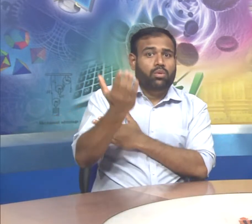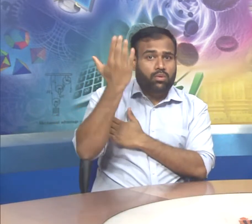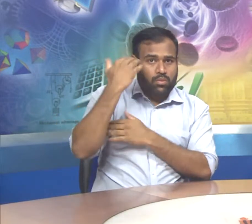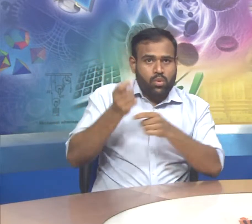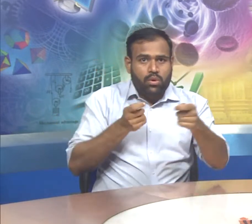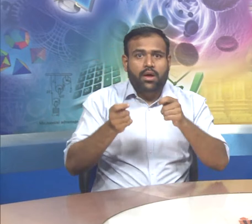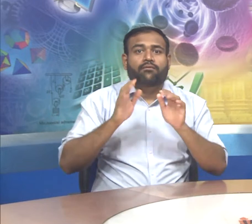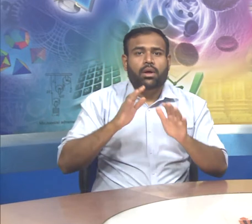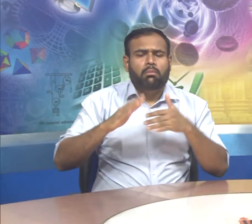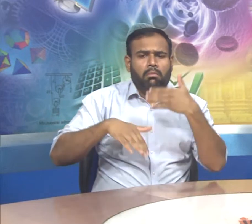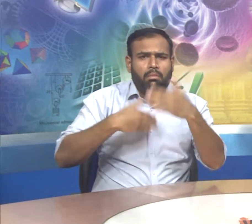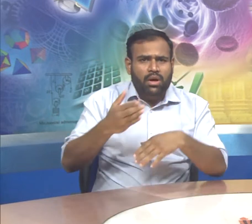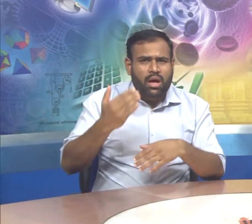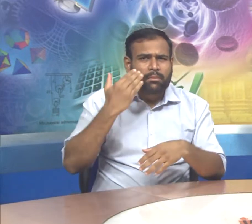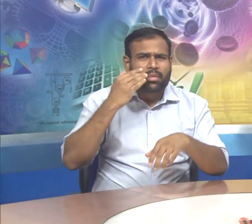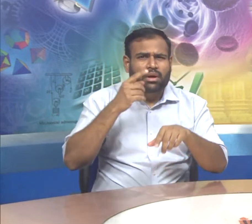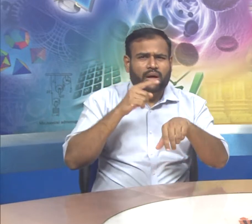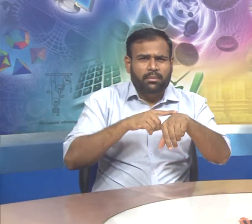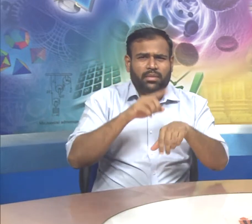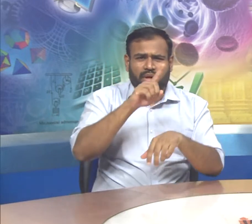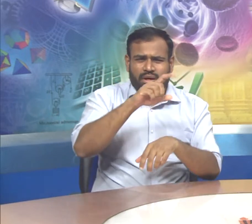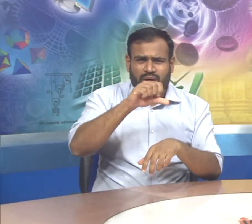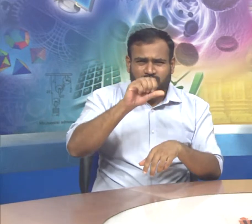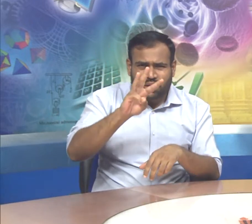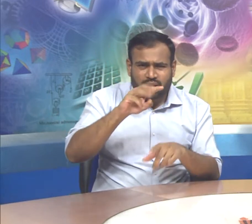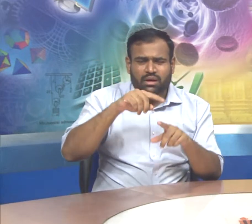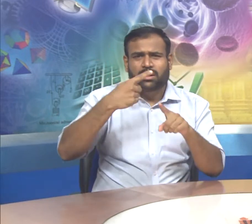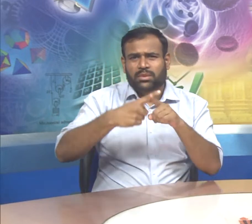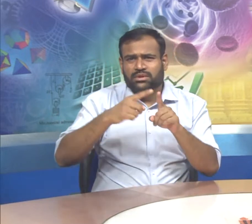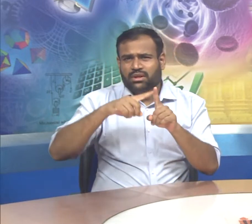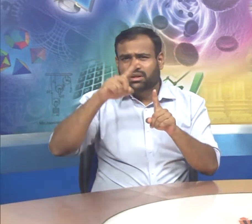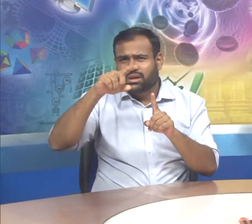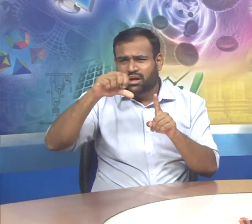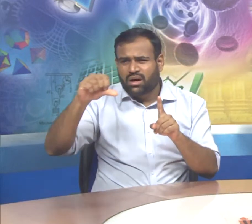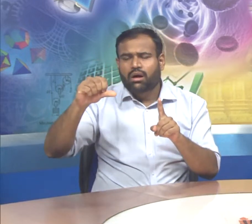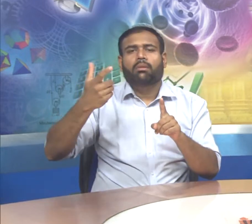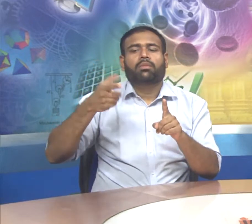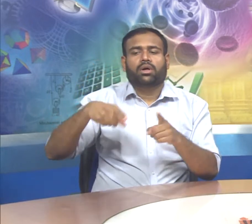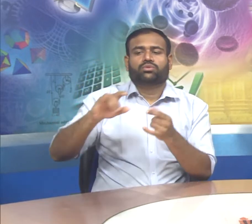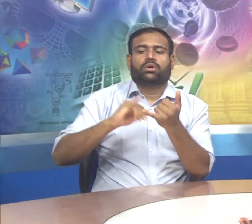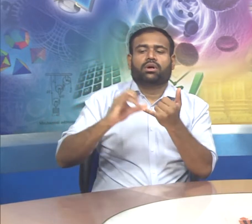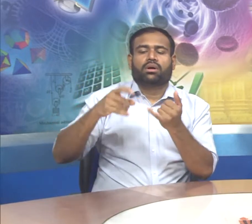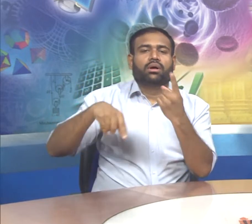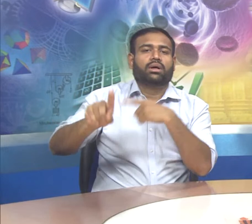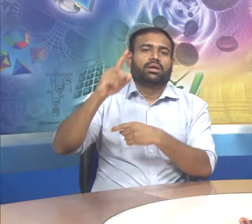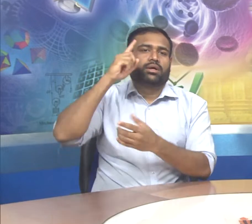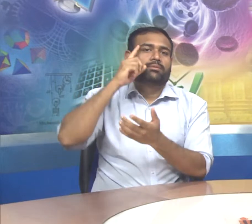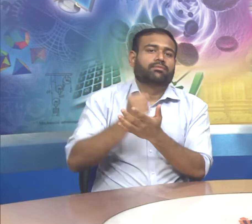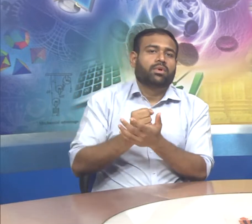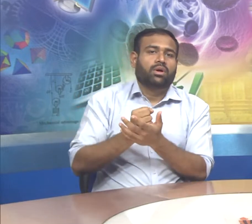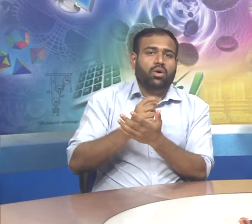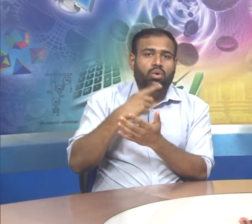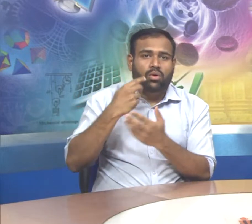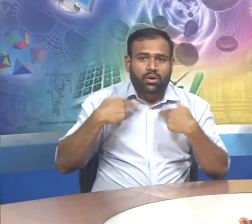Court headed down in 1993 and reinforced